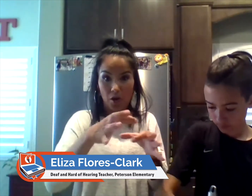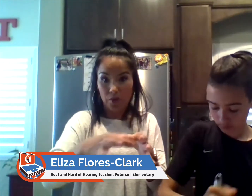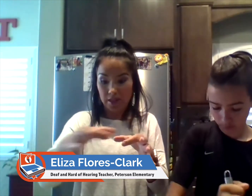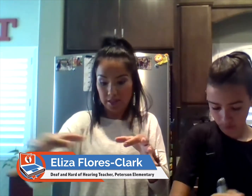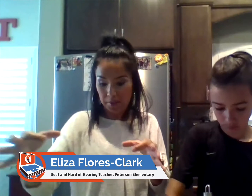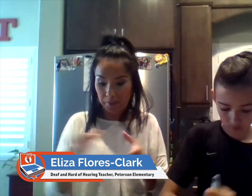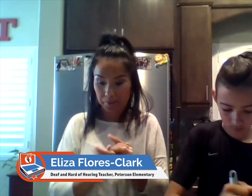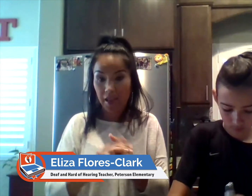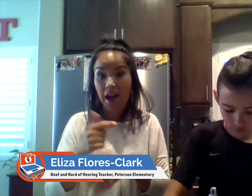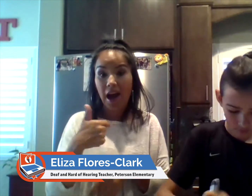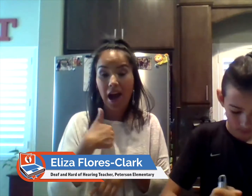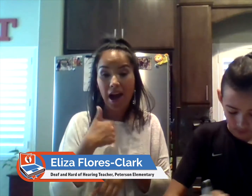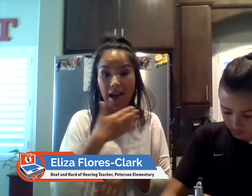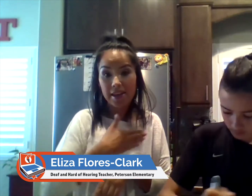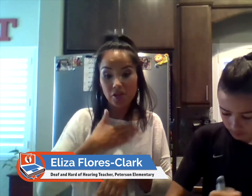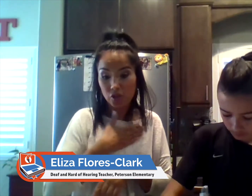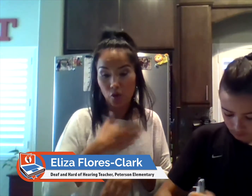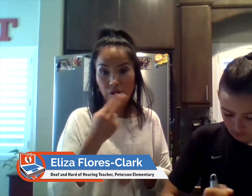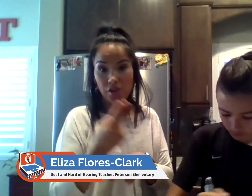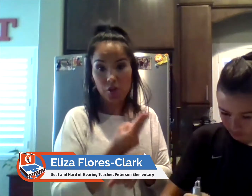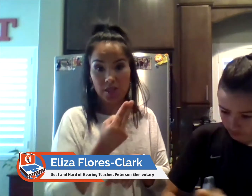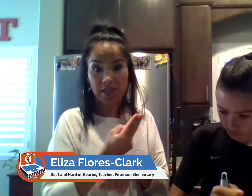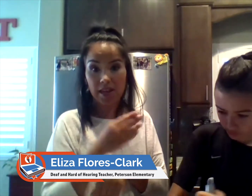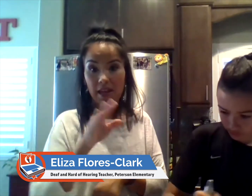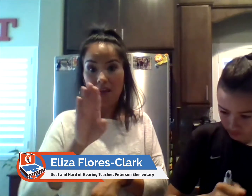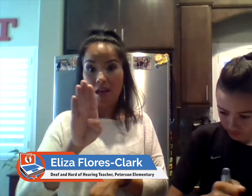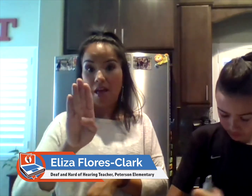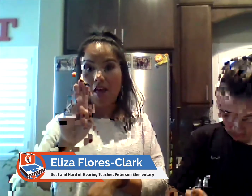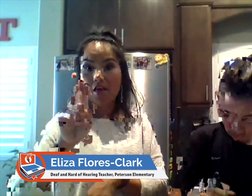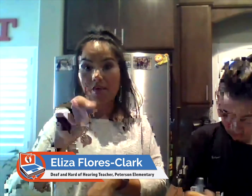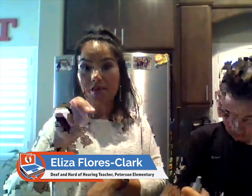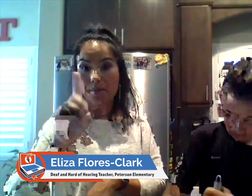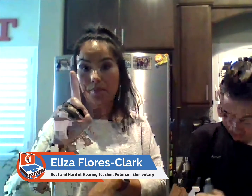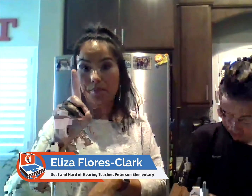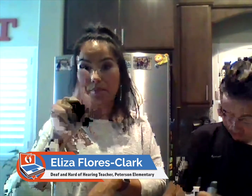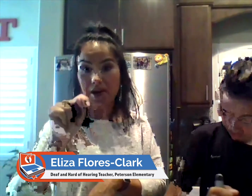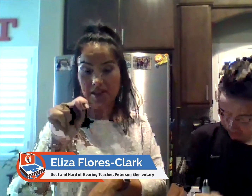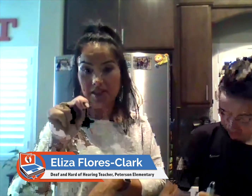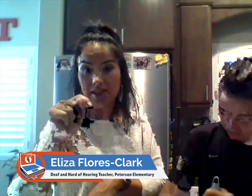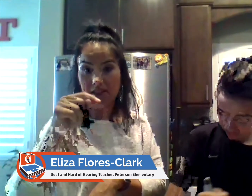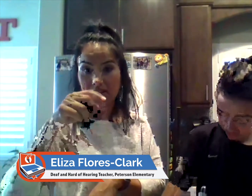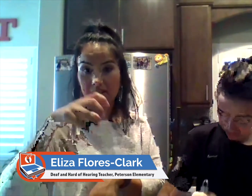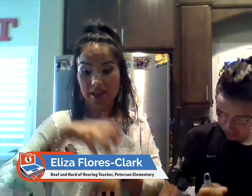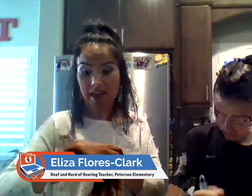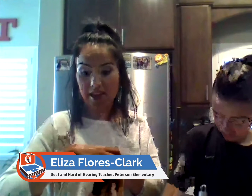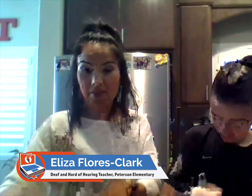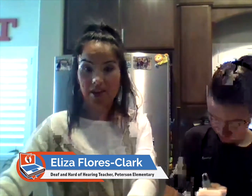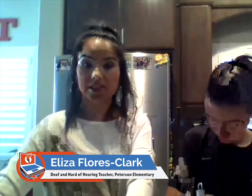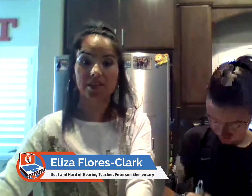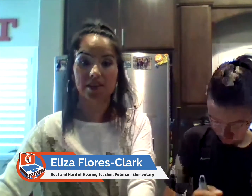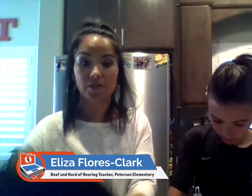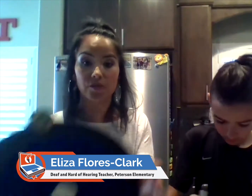ones. I enjoy using the Bundt cake, and that's this right